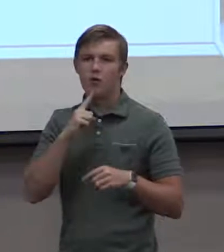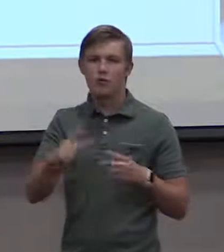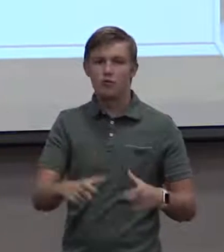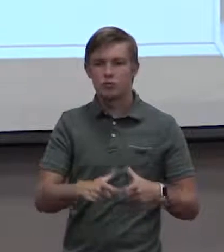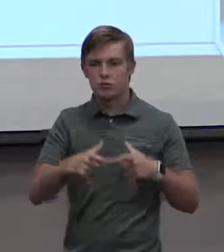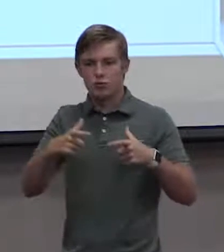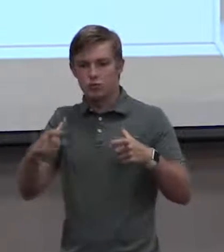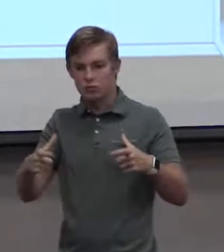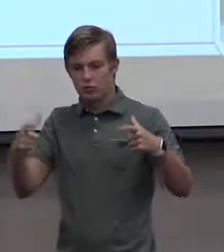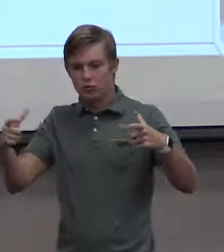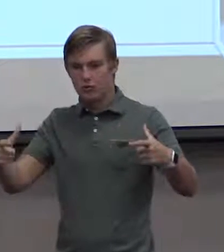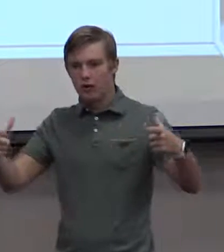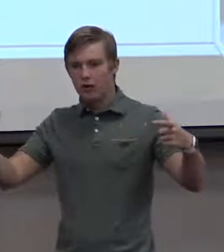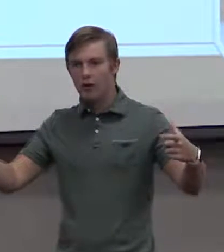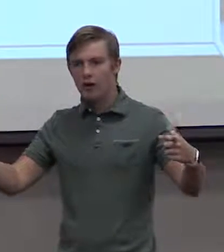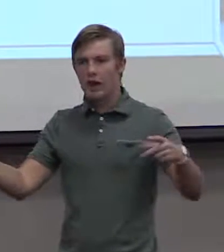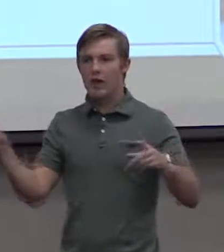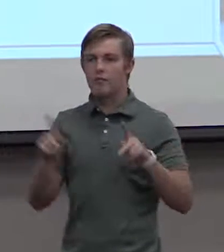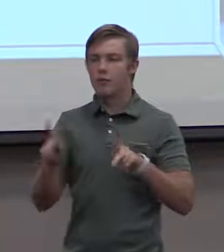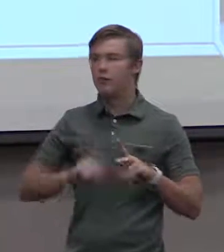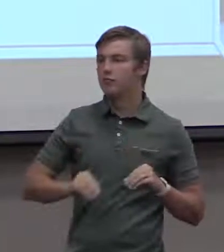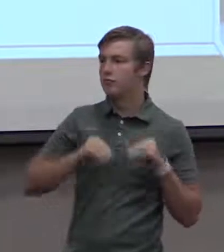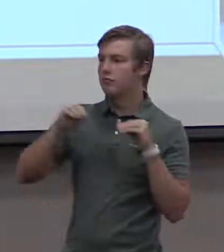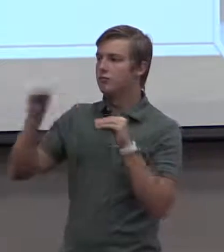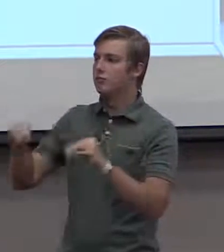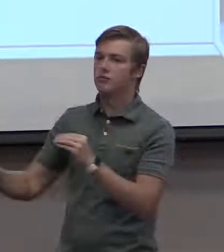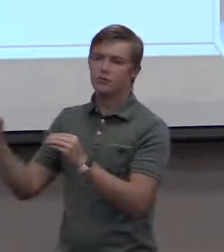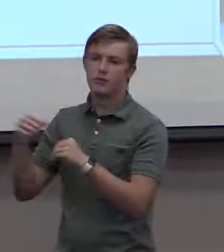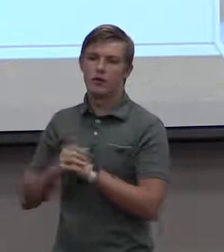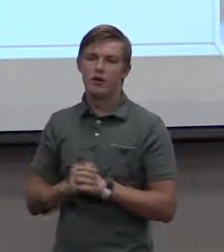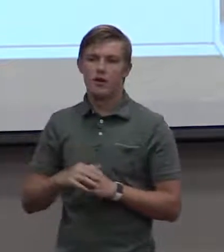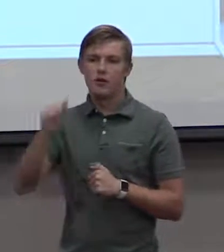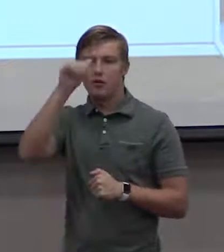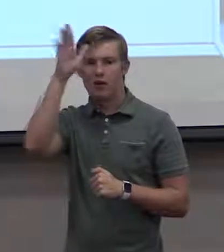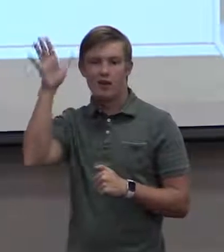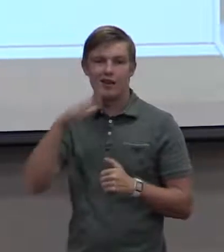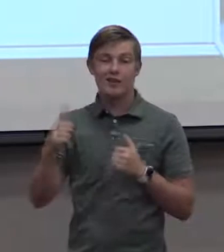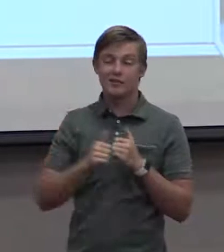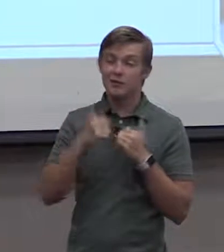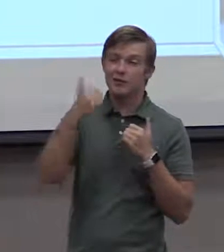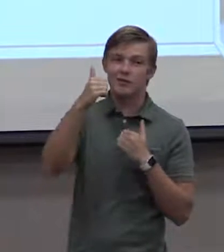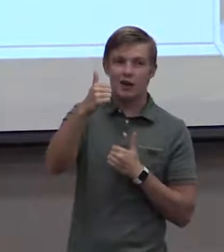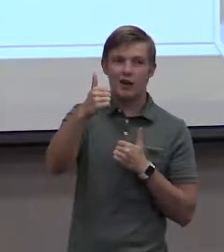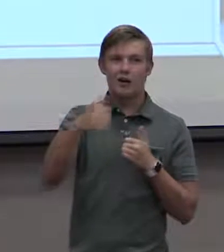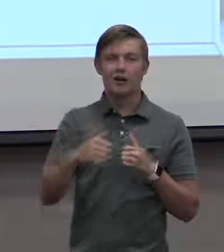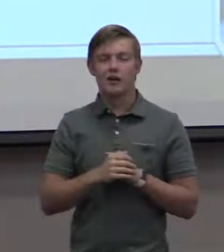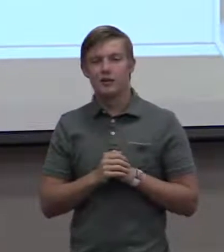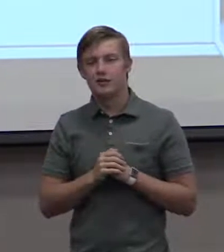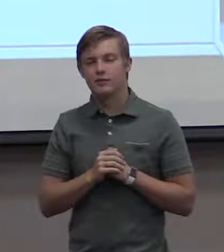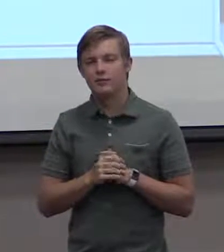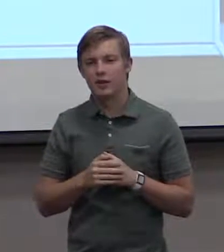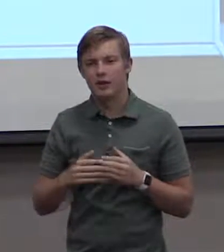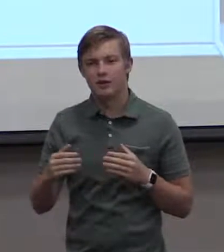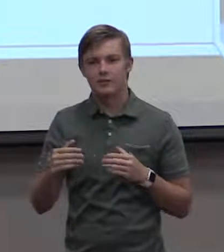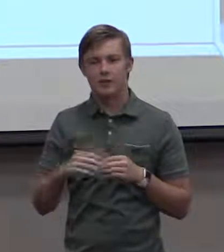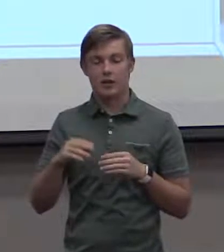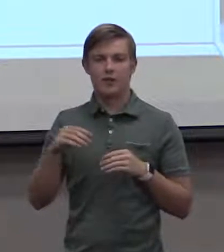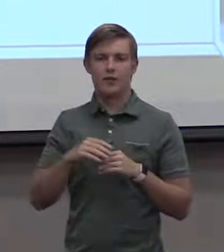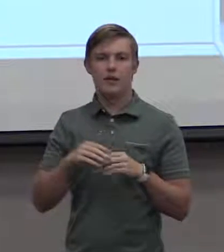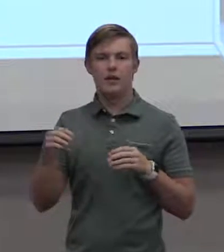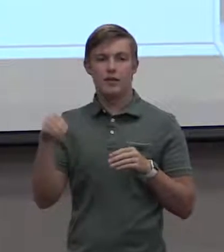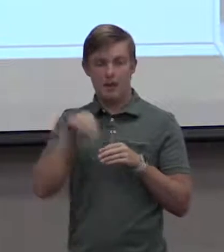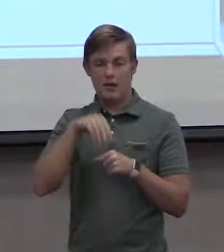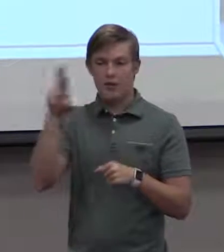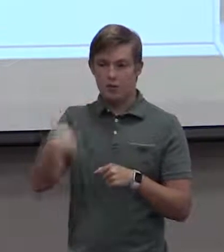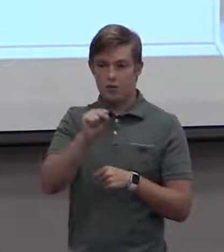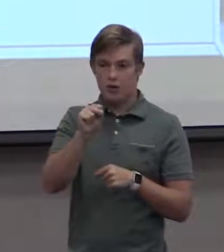moving from all over. Alaska is pretty far away. It's part of the United States, but from here, it's roughly 4,000 miles away,